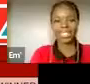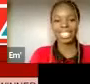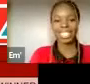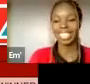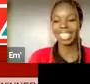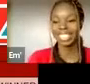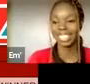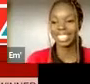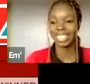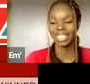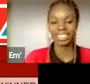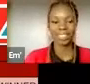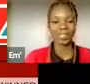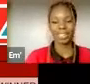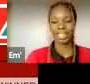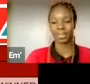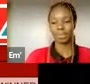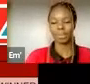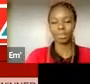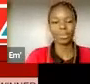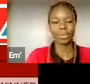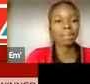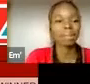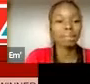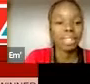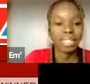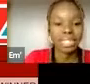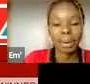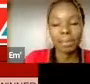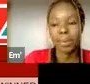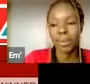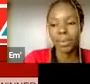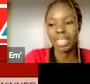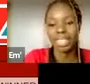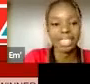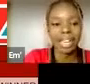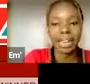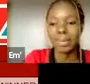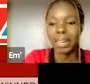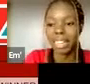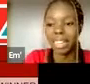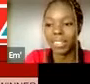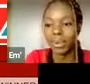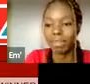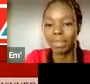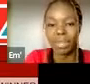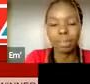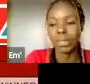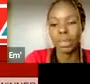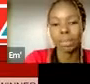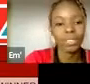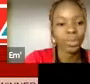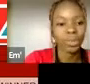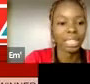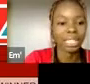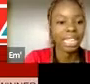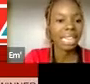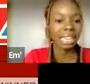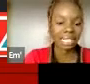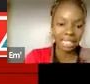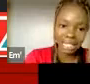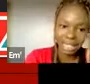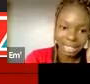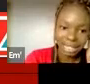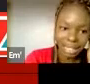Wow, thank you, Lillian. It's such an honor to be able to celebrate with these learners who have been able to emerge winners.